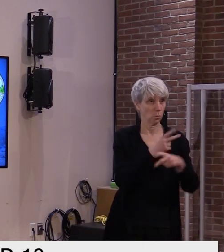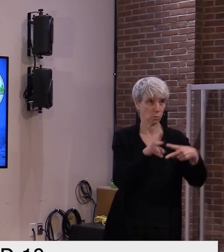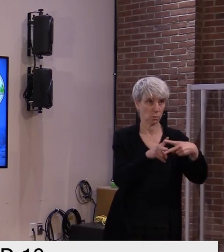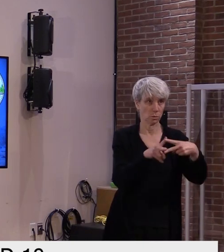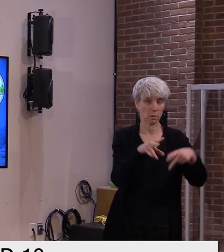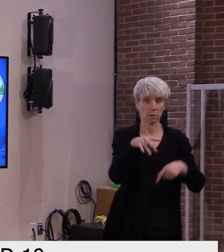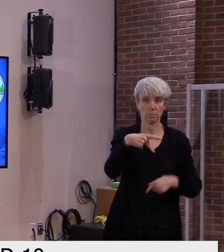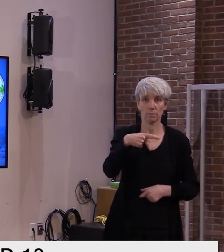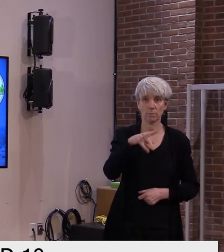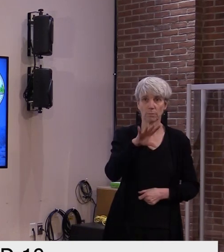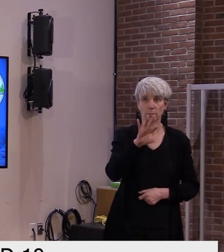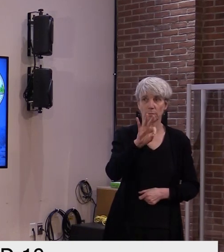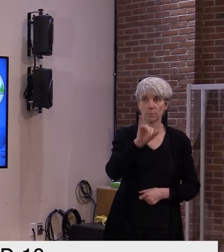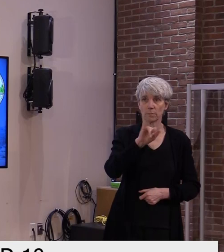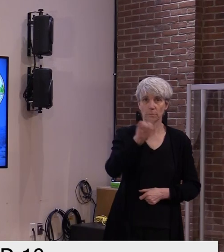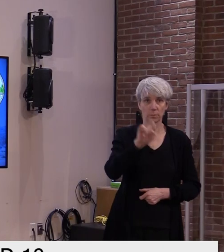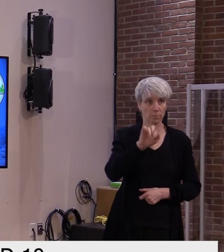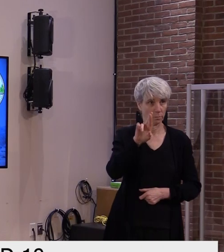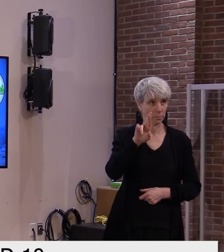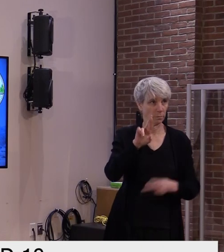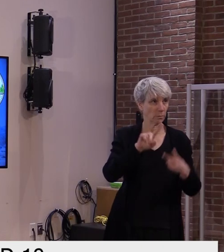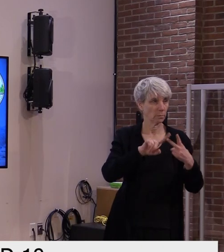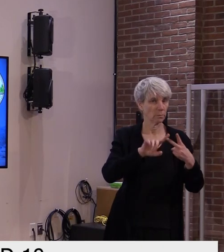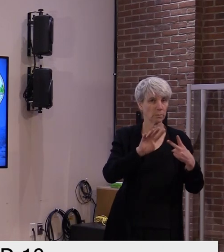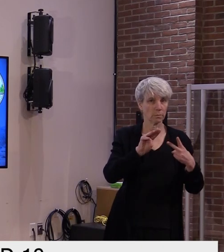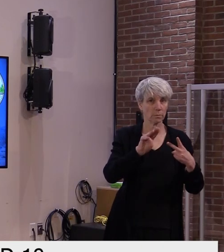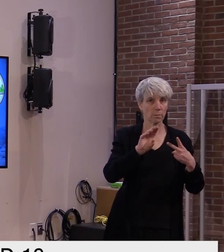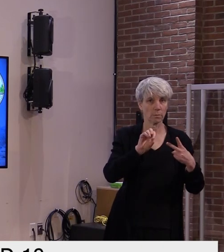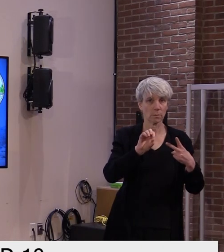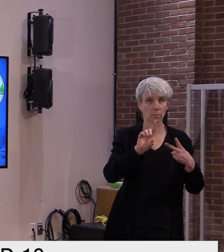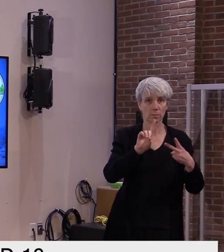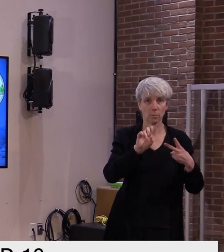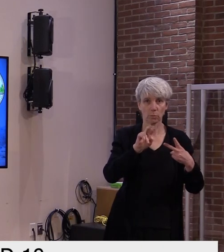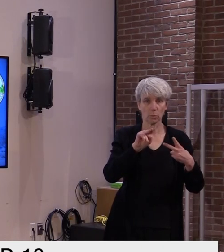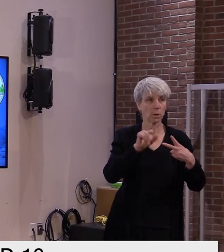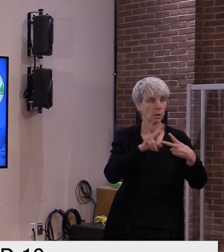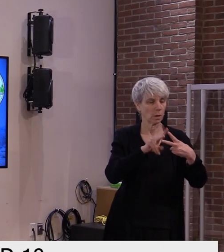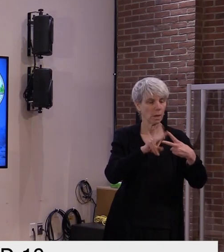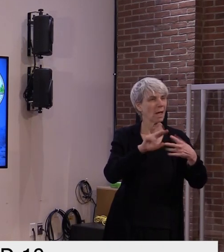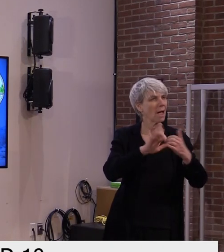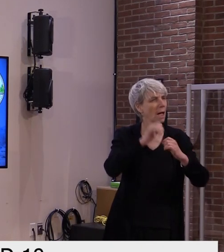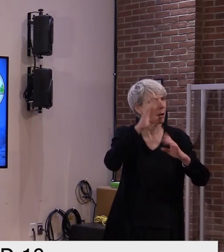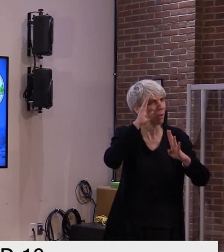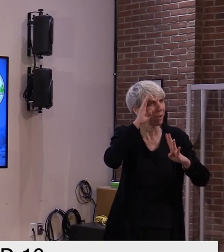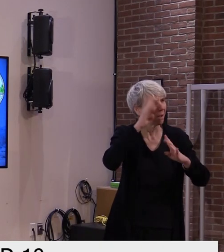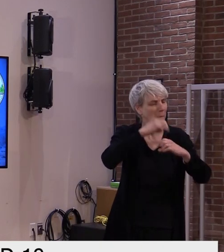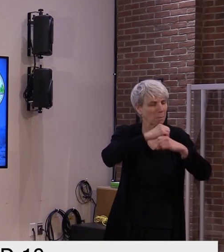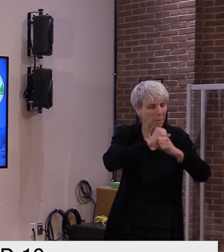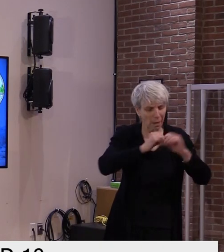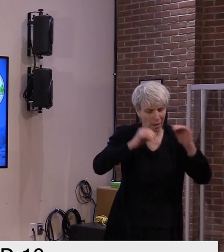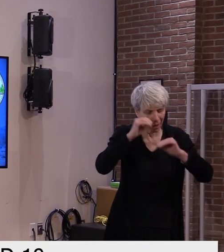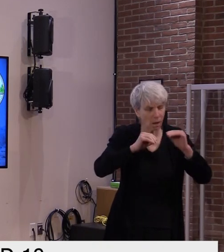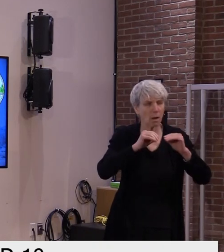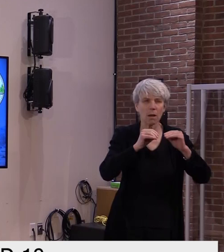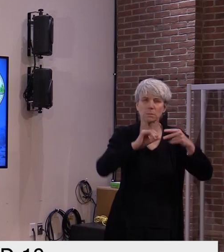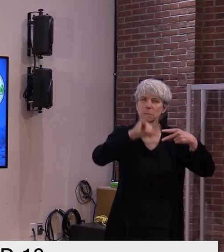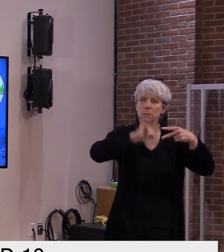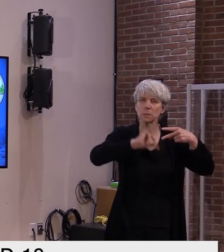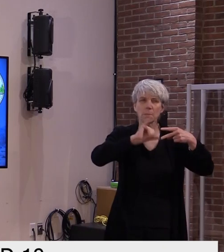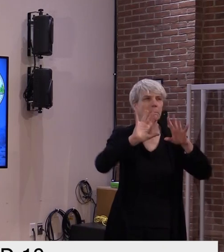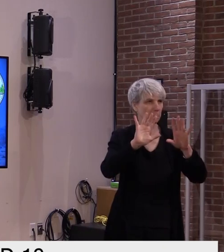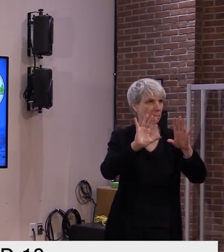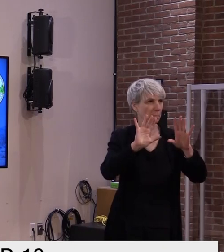And these two vaccines are very similar in terms of the technology that went into them. There's really not been